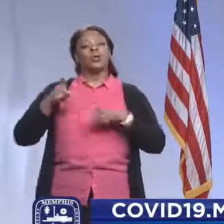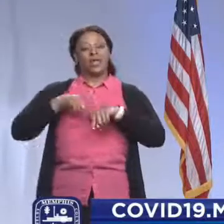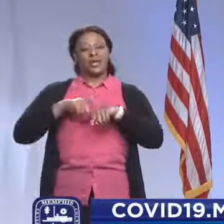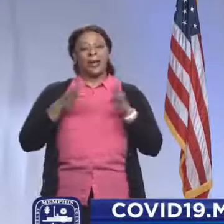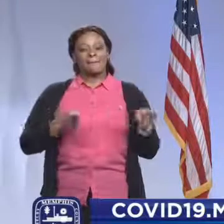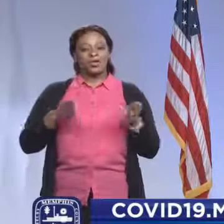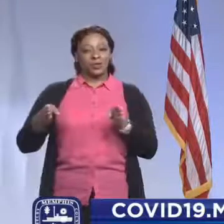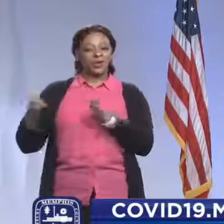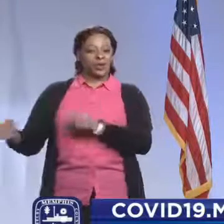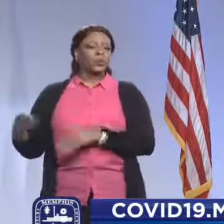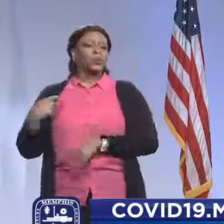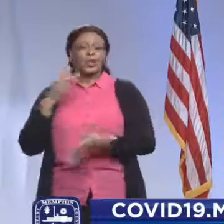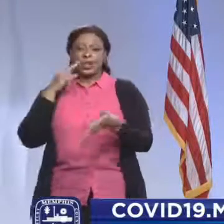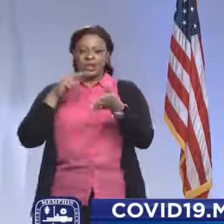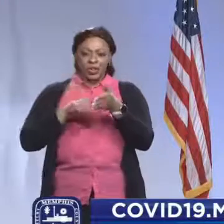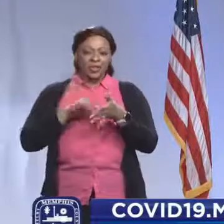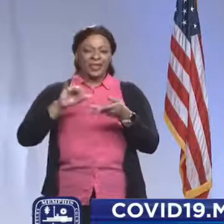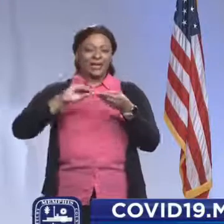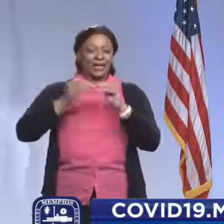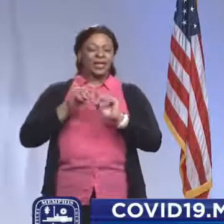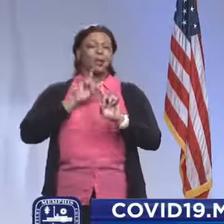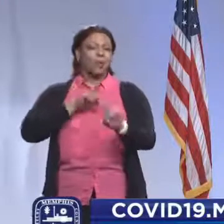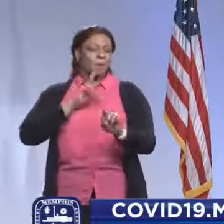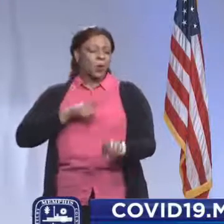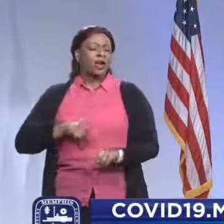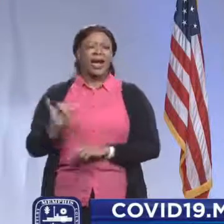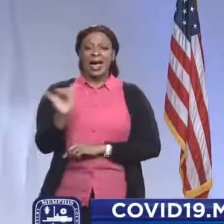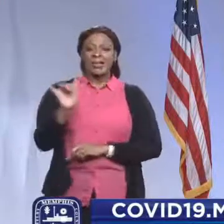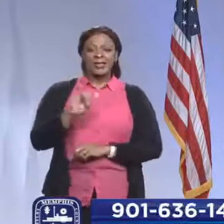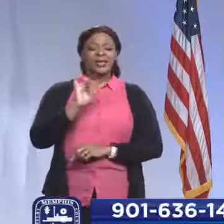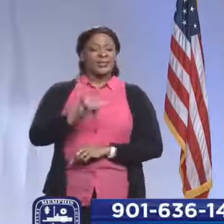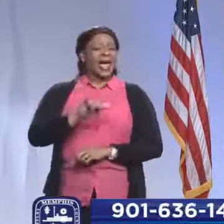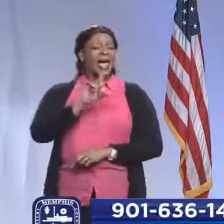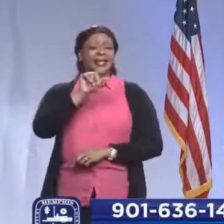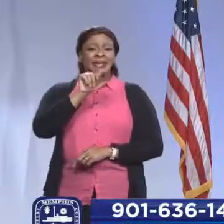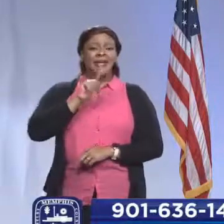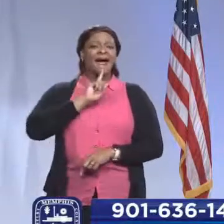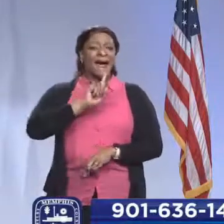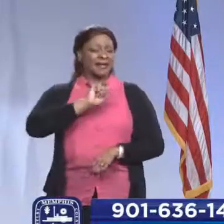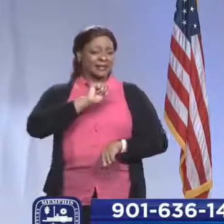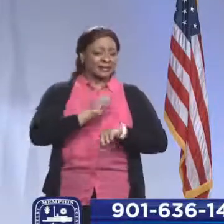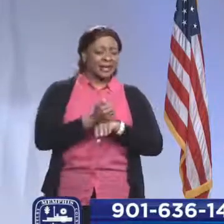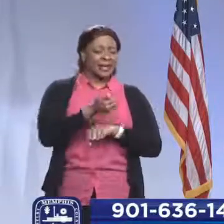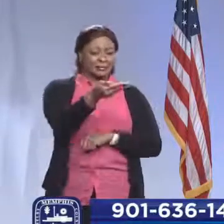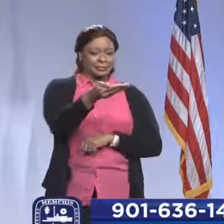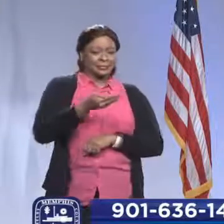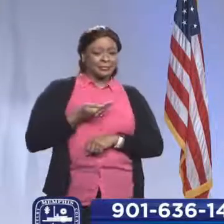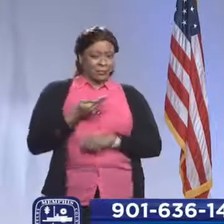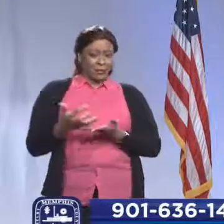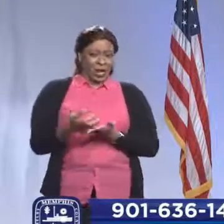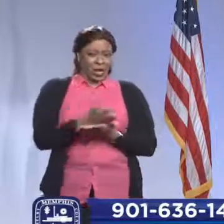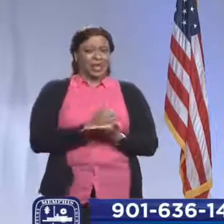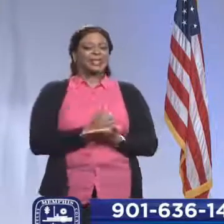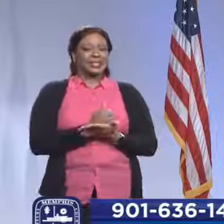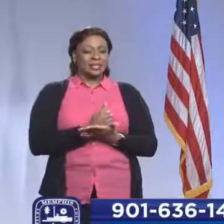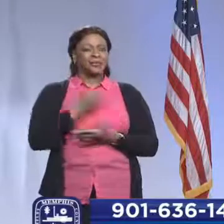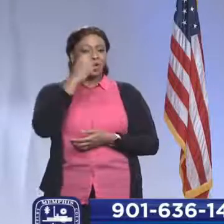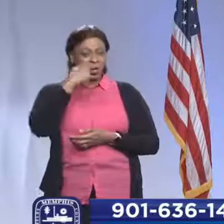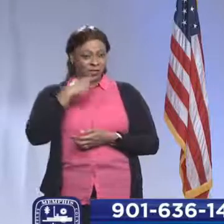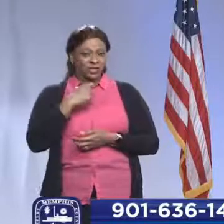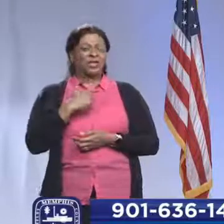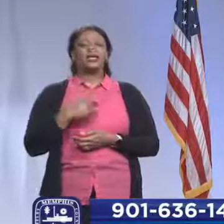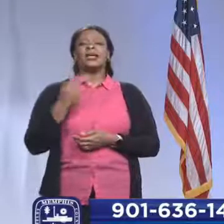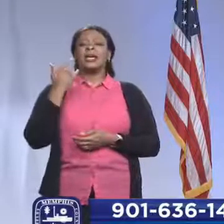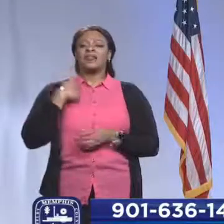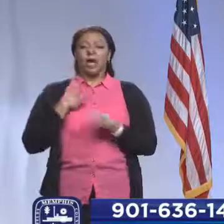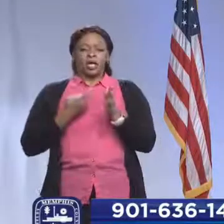We also look at the date of reporting as well as the date that the actual specimen was collected. And sometimes when we have a